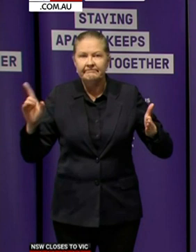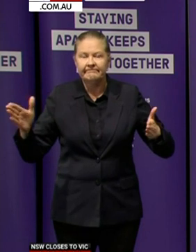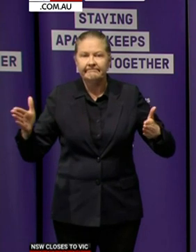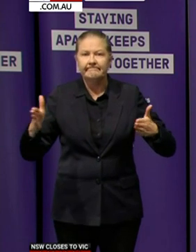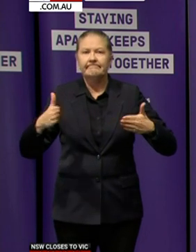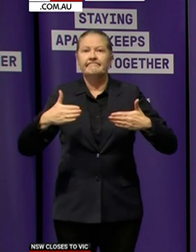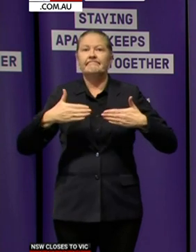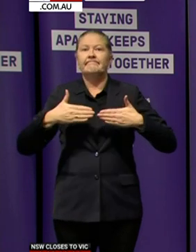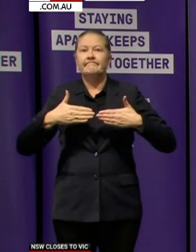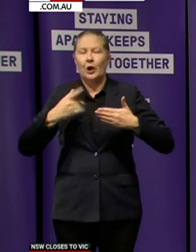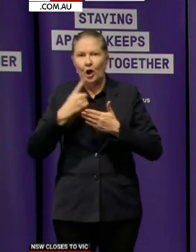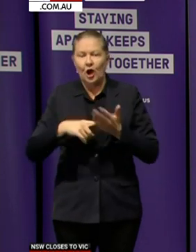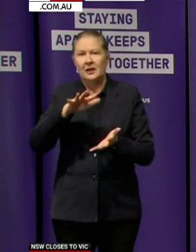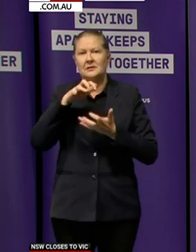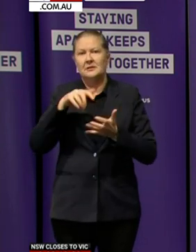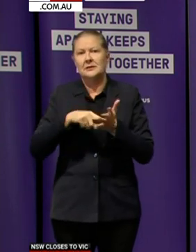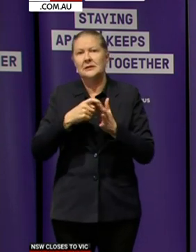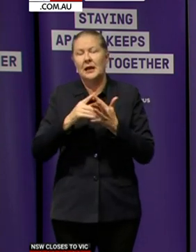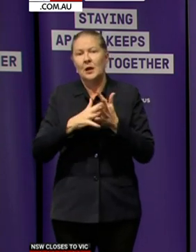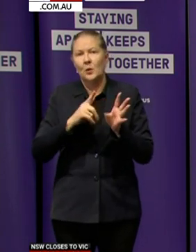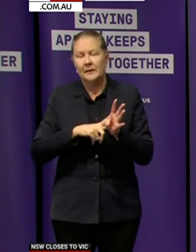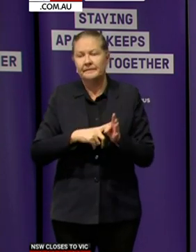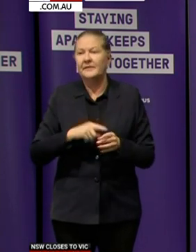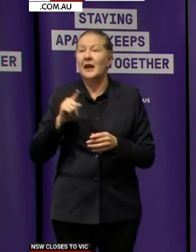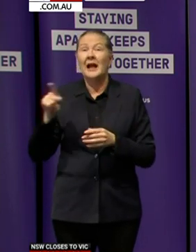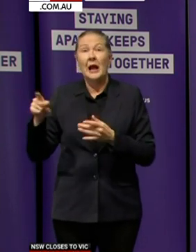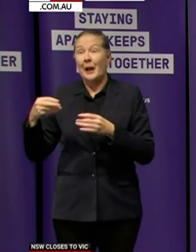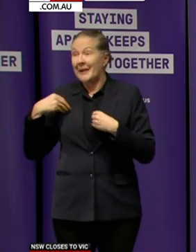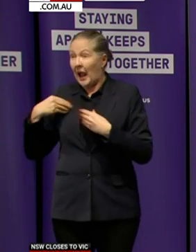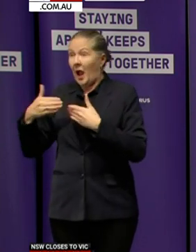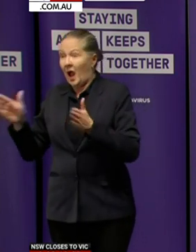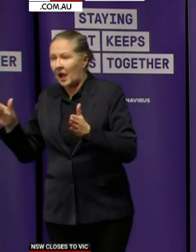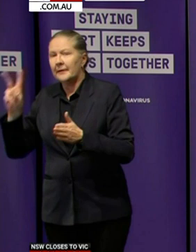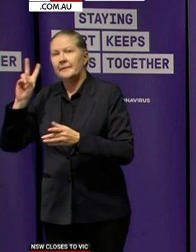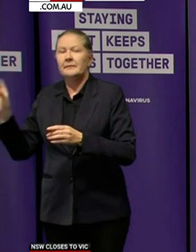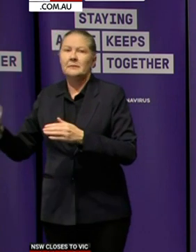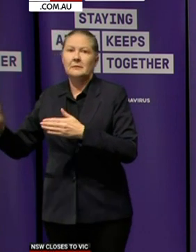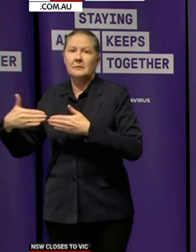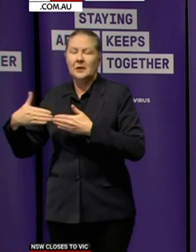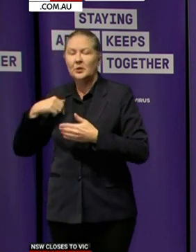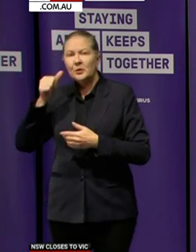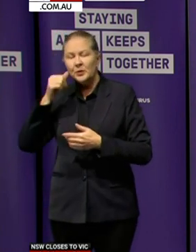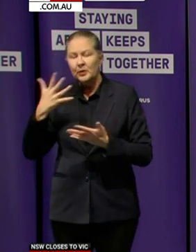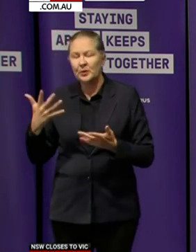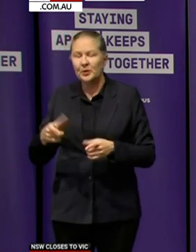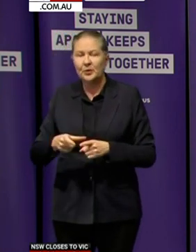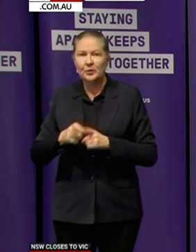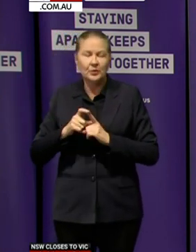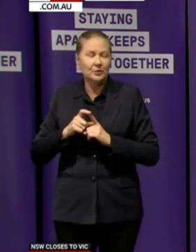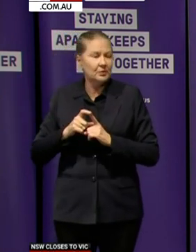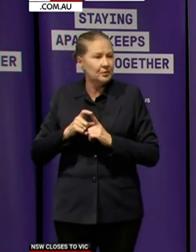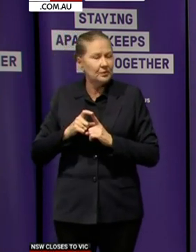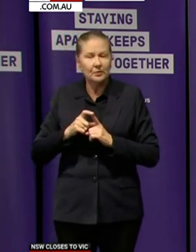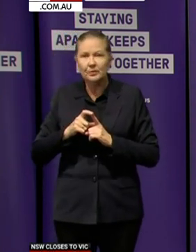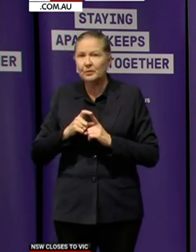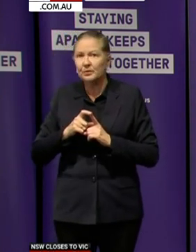only. Other businesses that had opened will have to close. I know and understand how significant that will be. I know and understand that there'll be a big